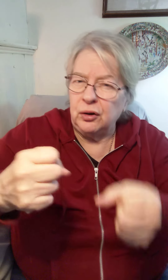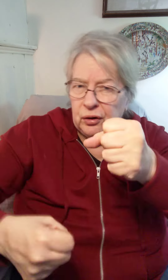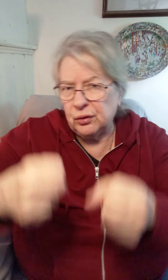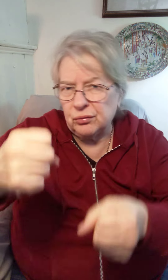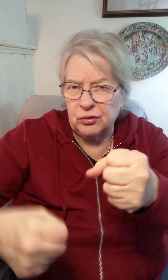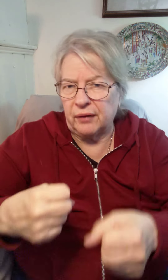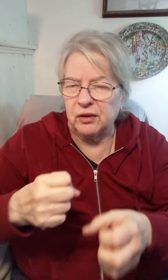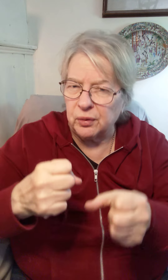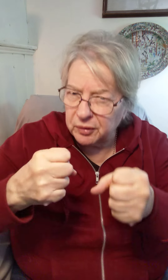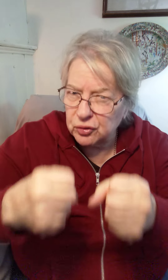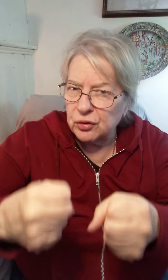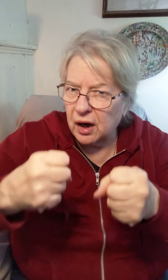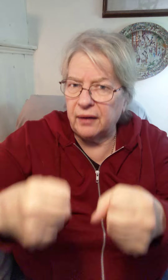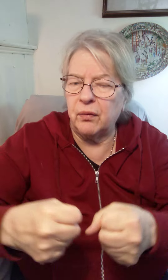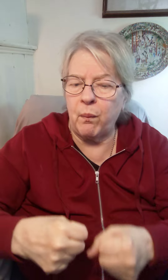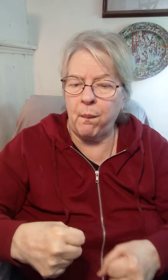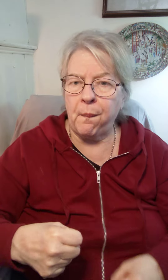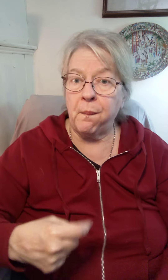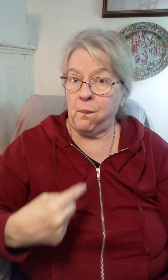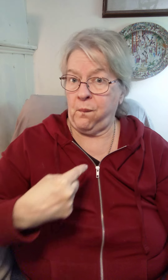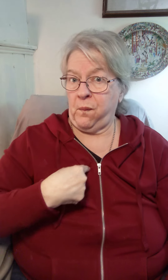You can do drive this way, but drive.